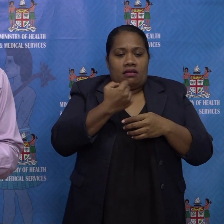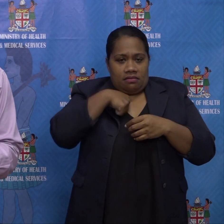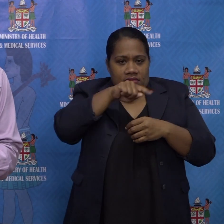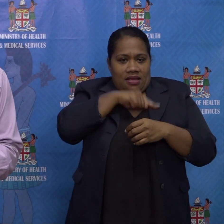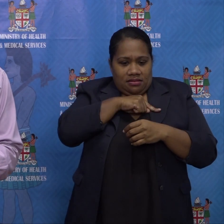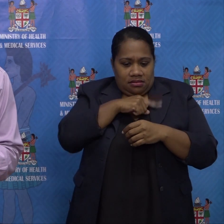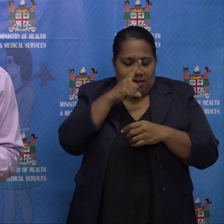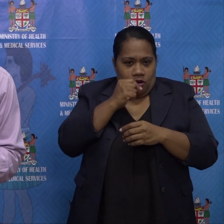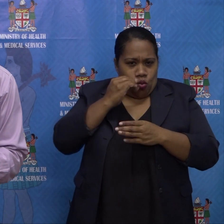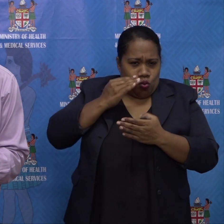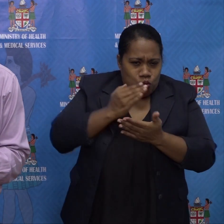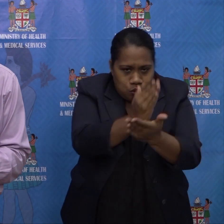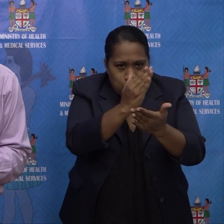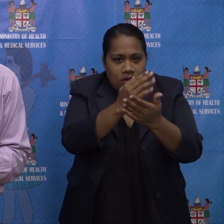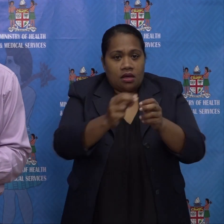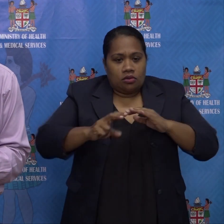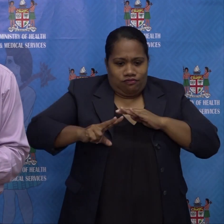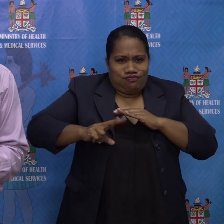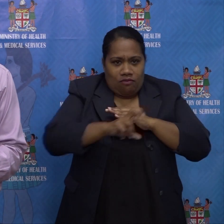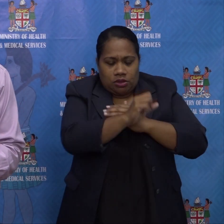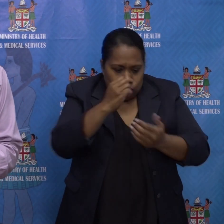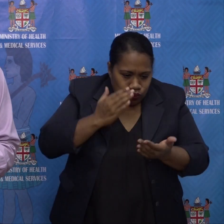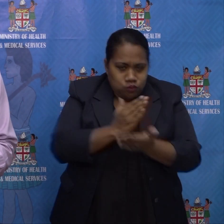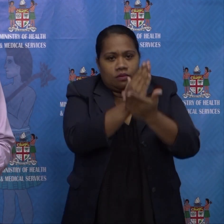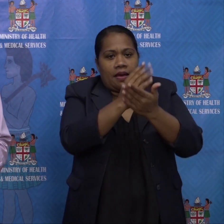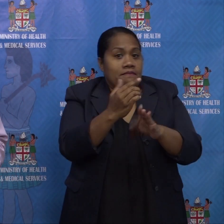the spread of the virus before it rages beyond our control.